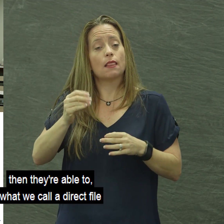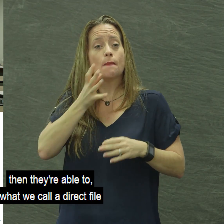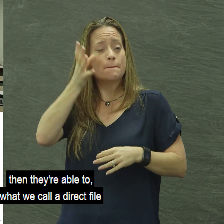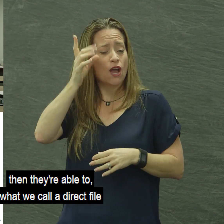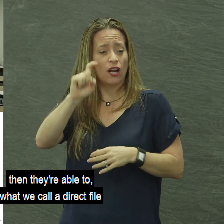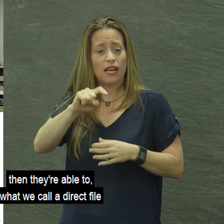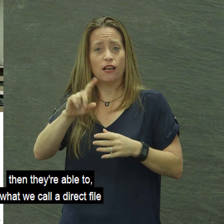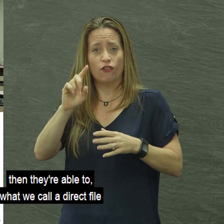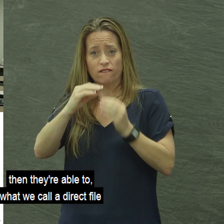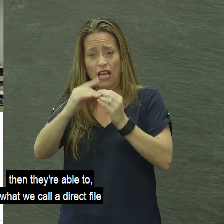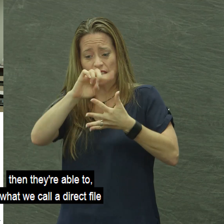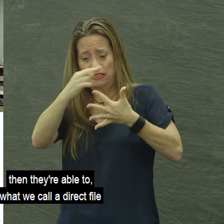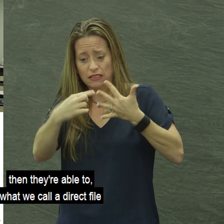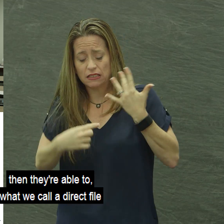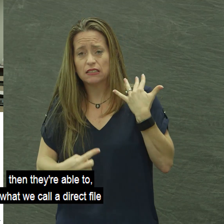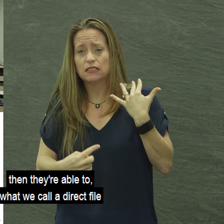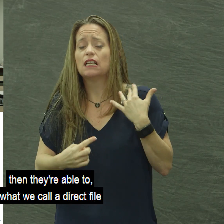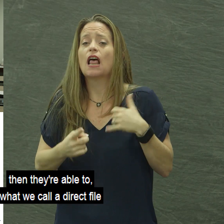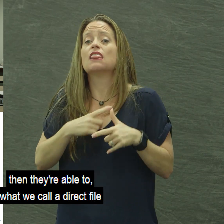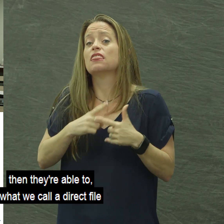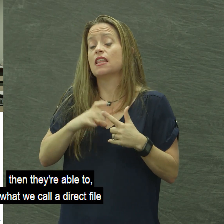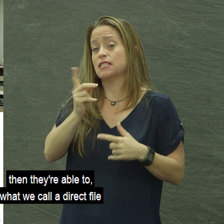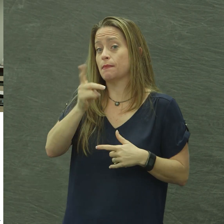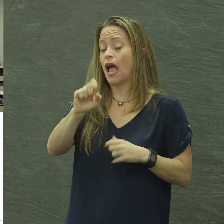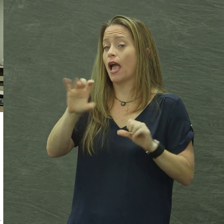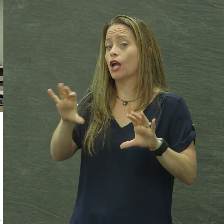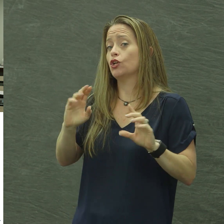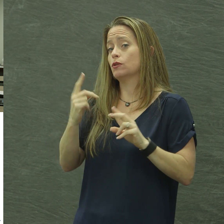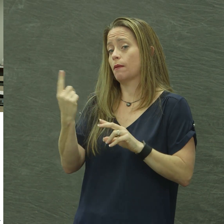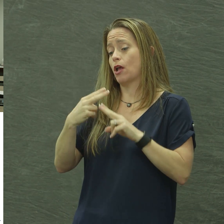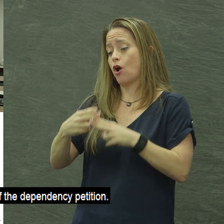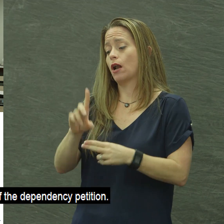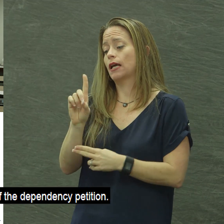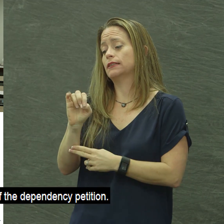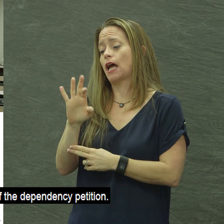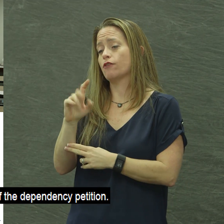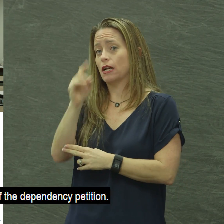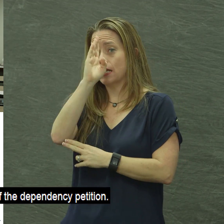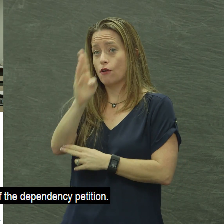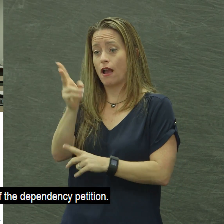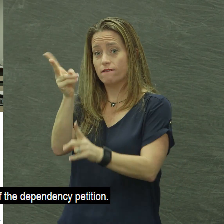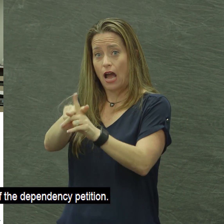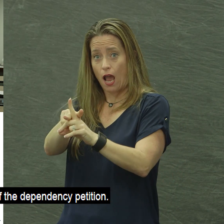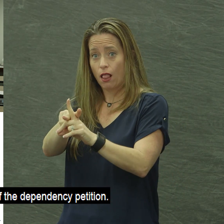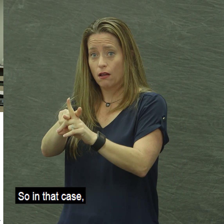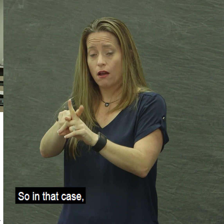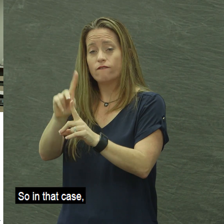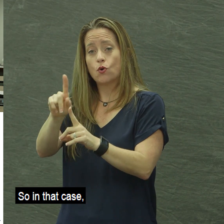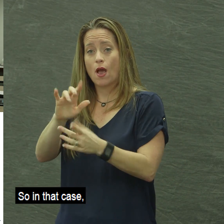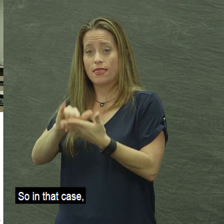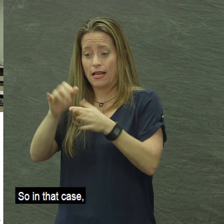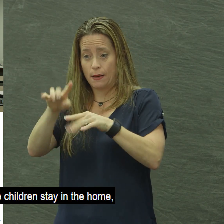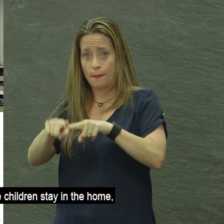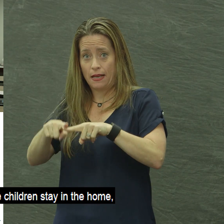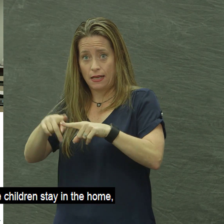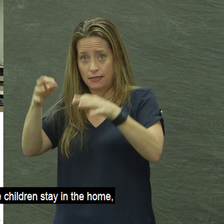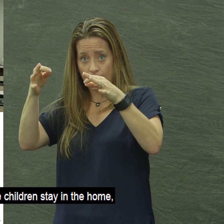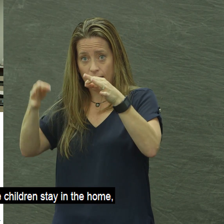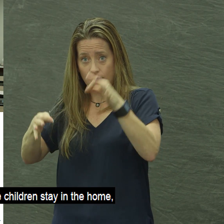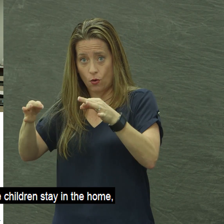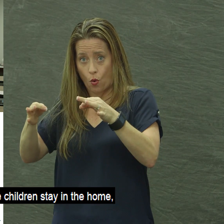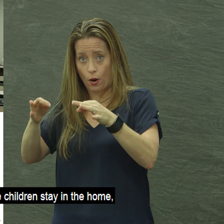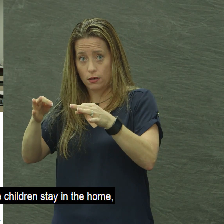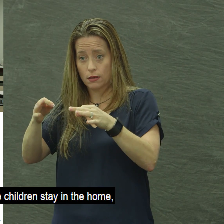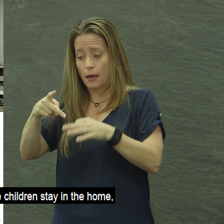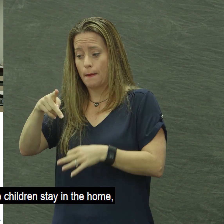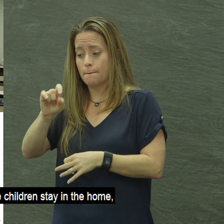able to, what we call a direct file of the dependency petition. So in that case, the children